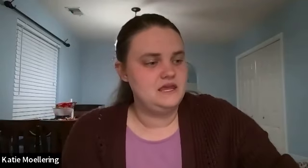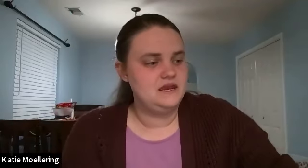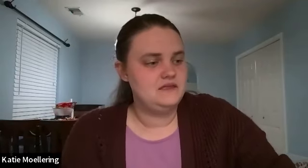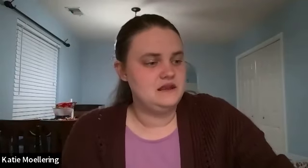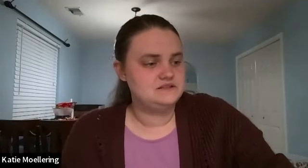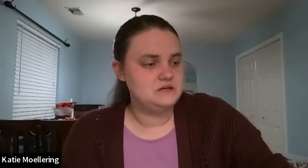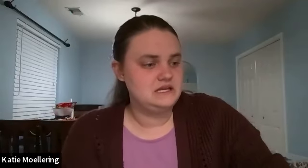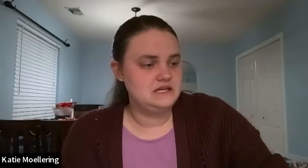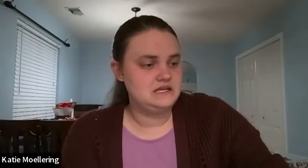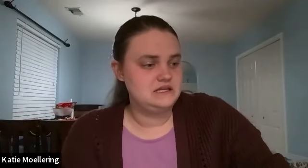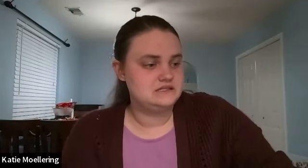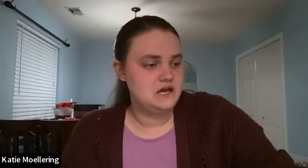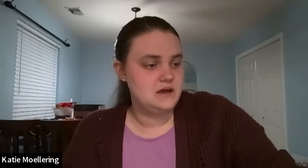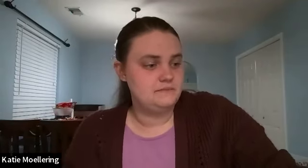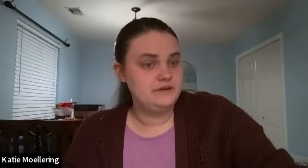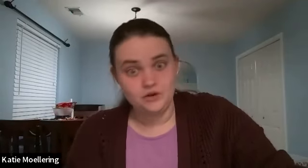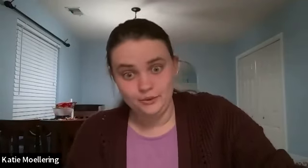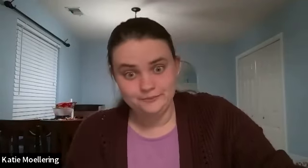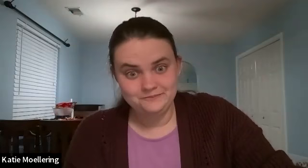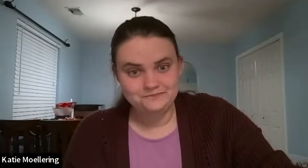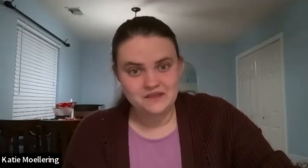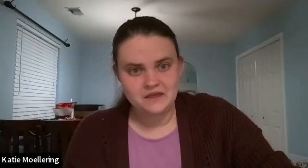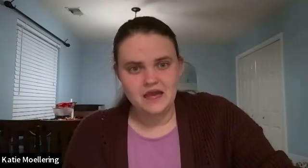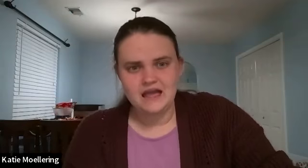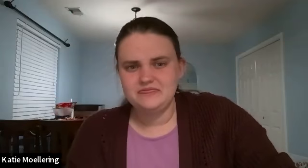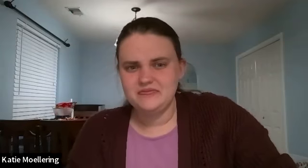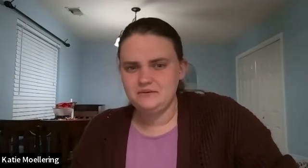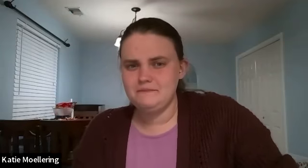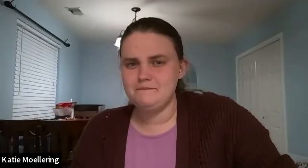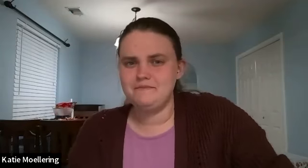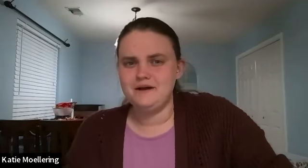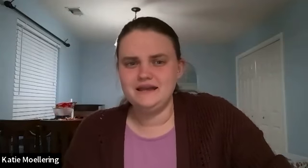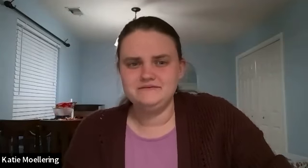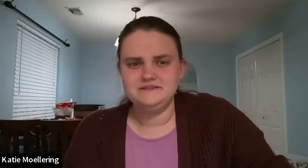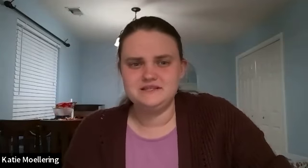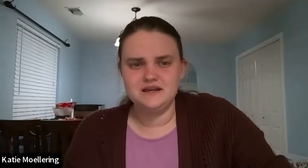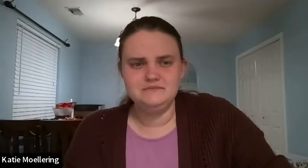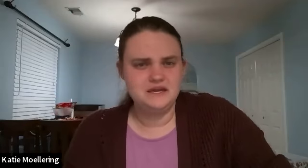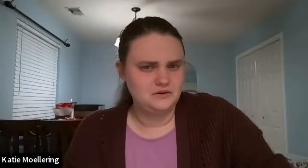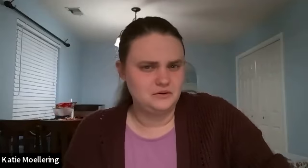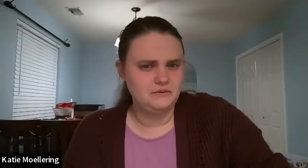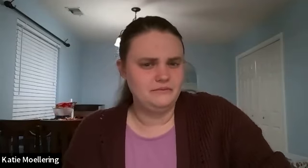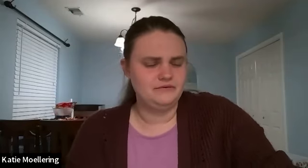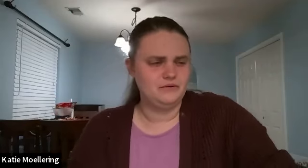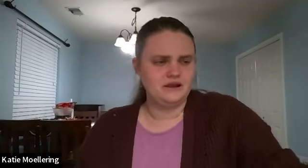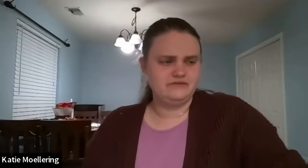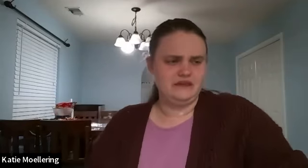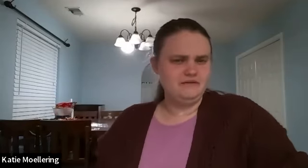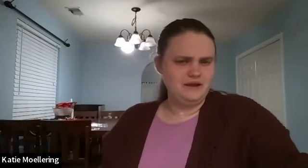Then the next one is pickle. I think we might have done pickle before. I think I might have